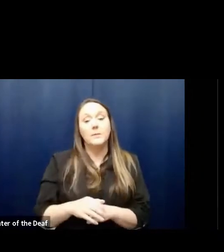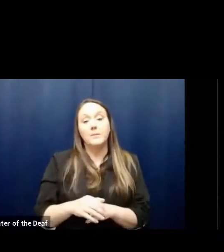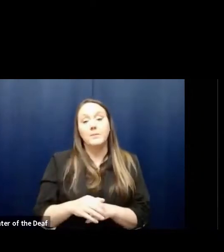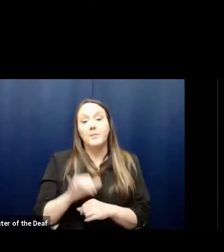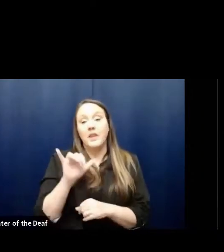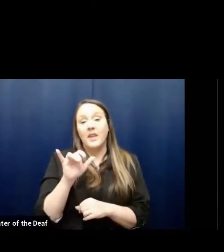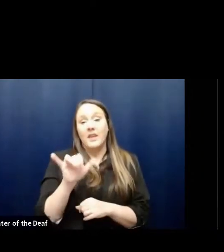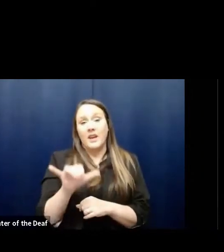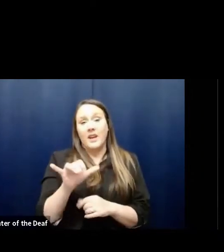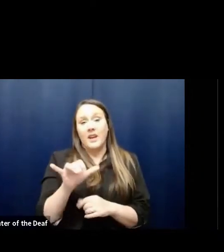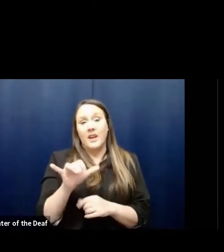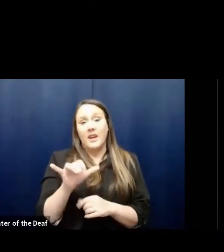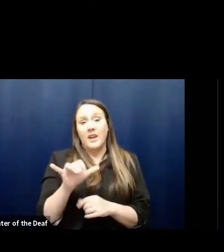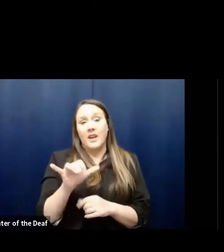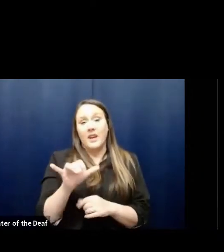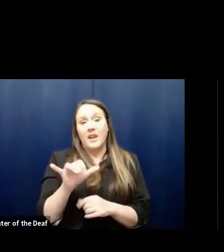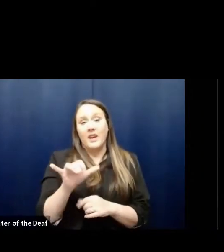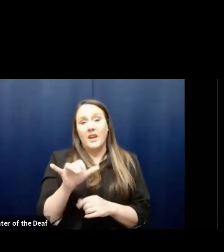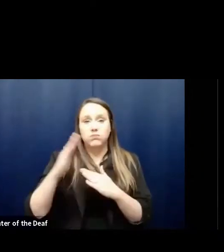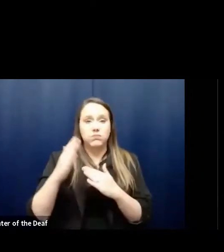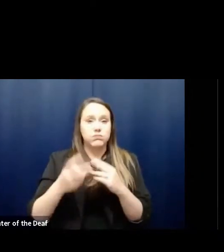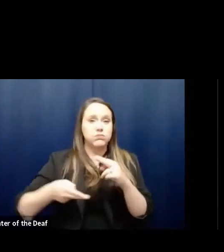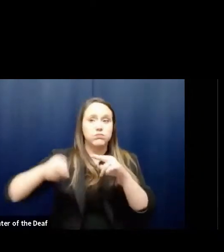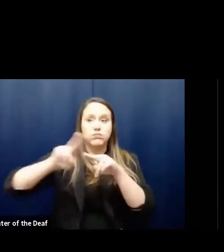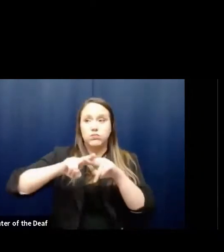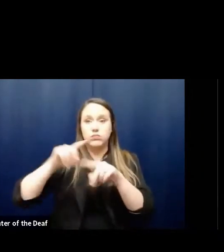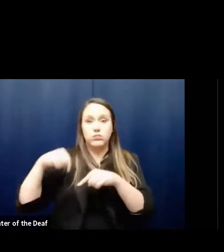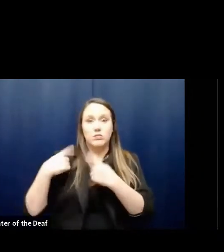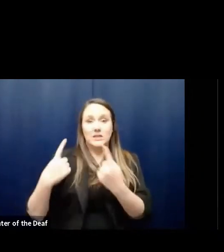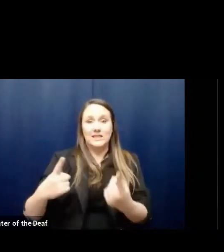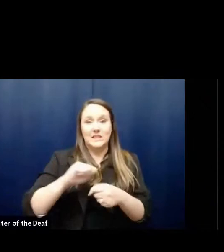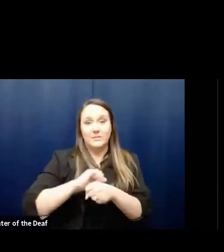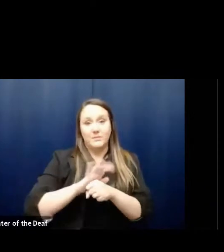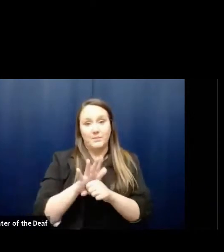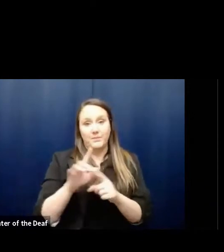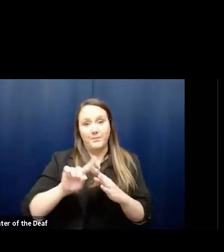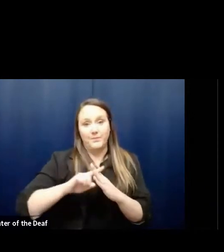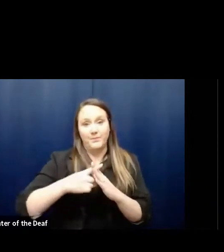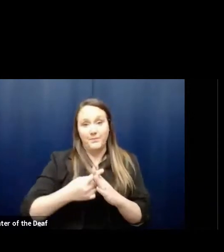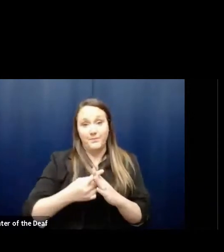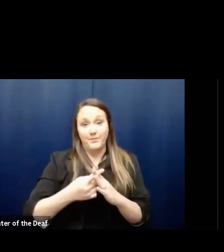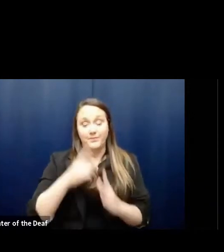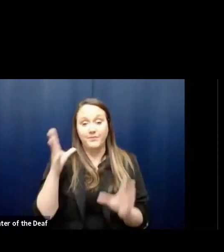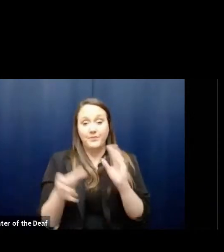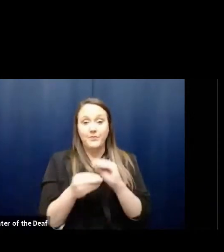is our largest daily increase since the pandemic began, giving us